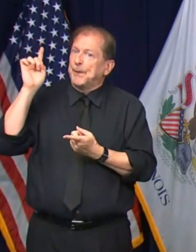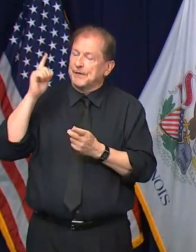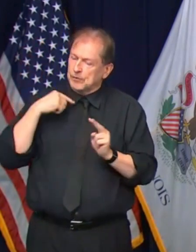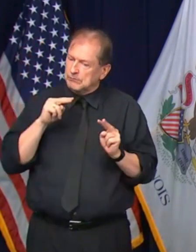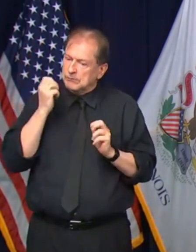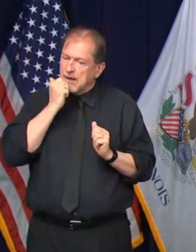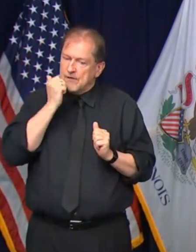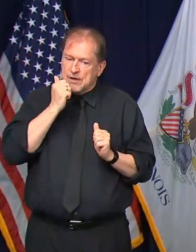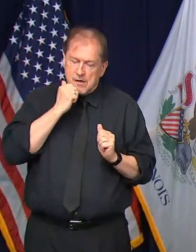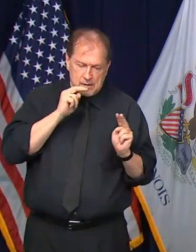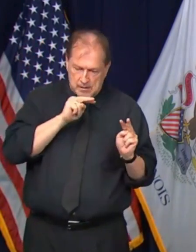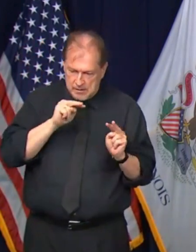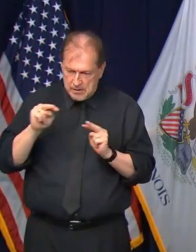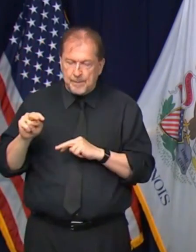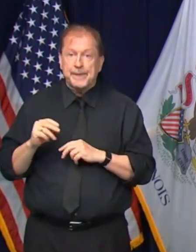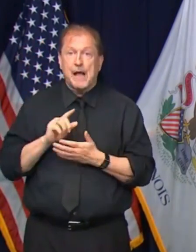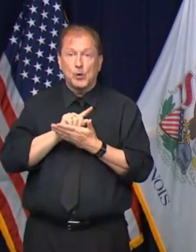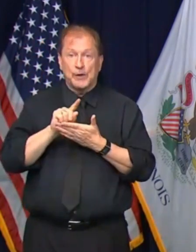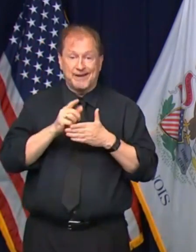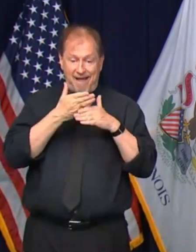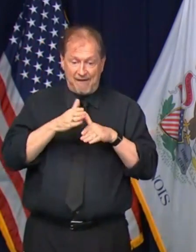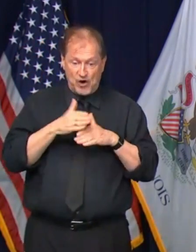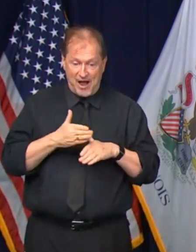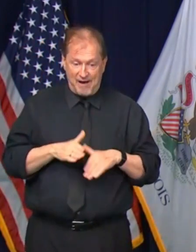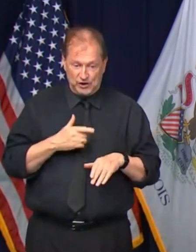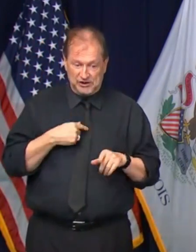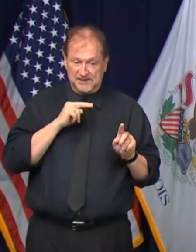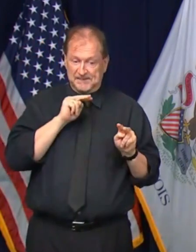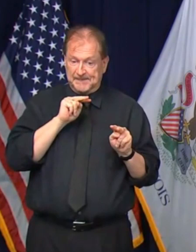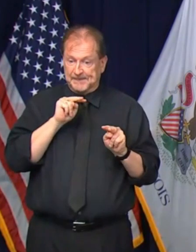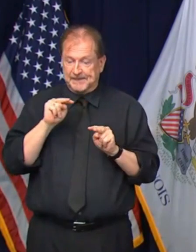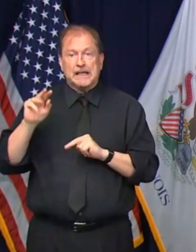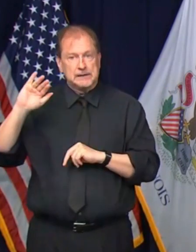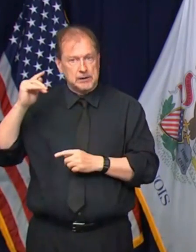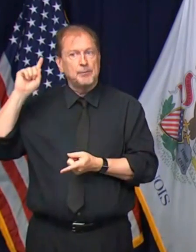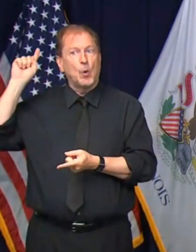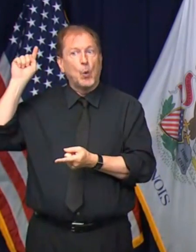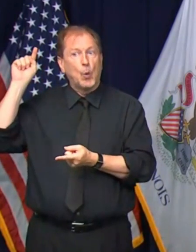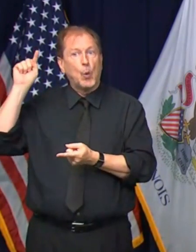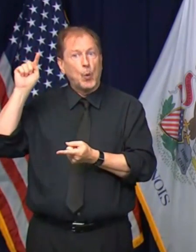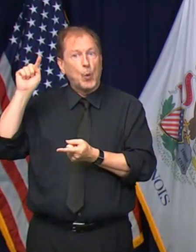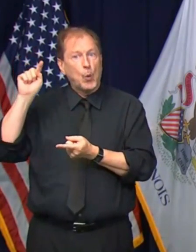looking at it on a weekly average basis. The answer is we seem to have come off the peak.